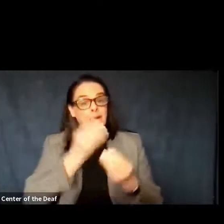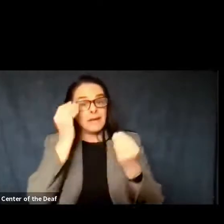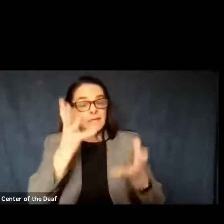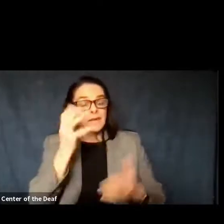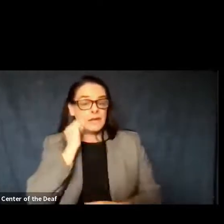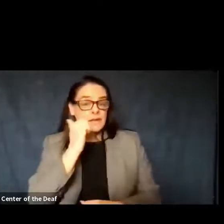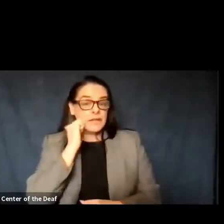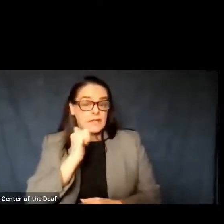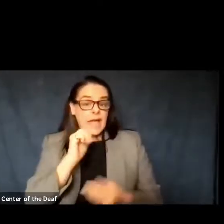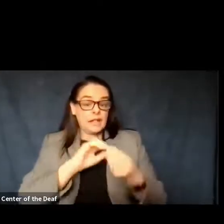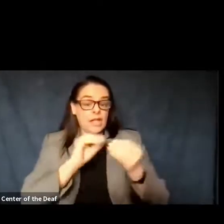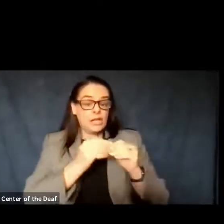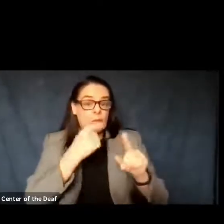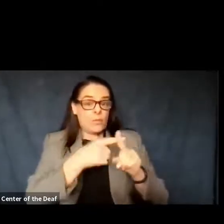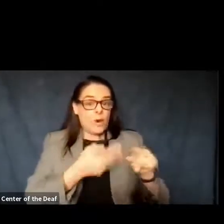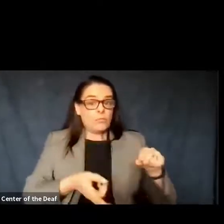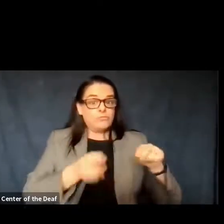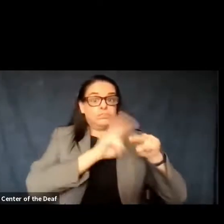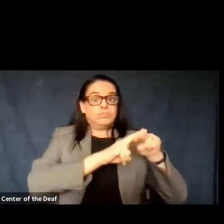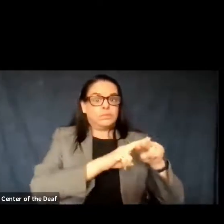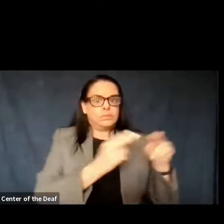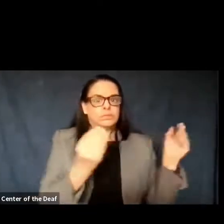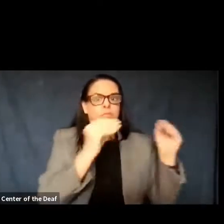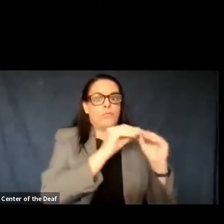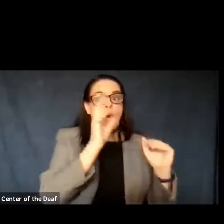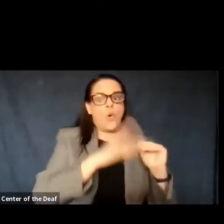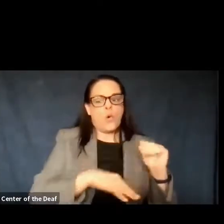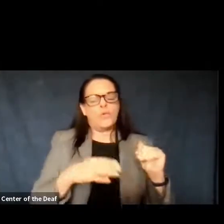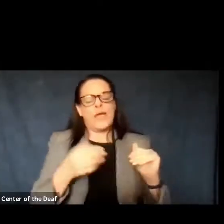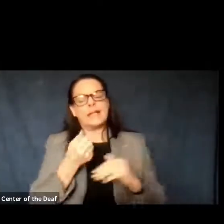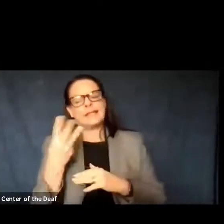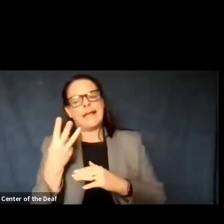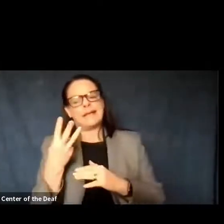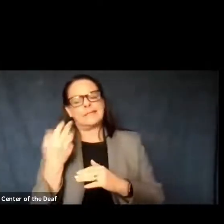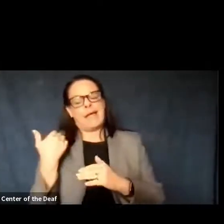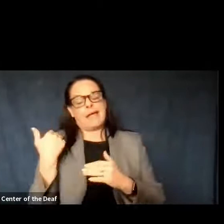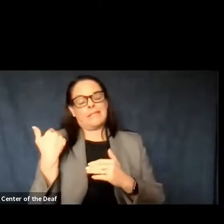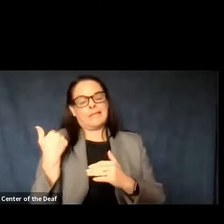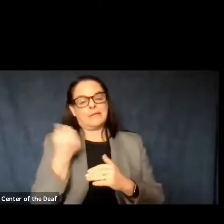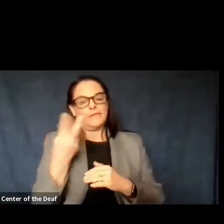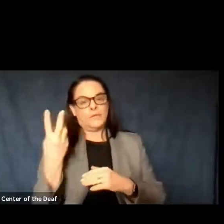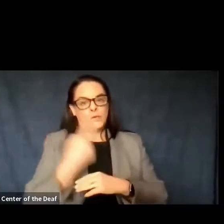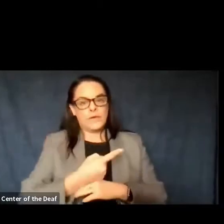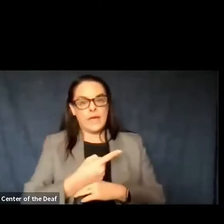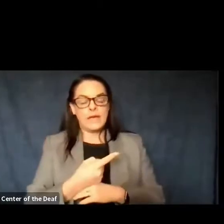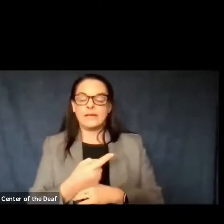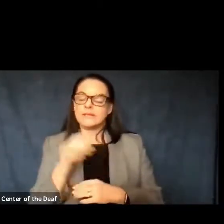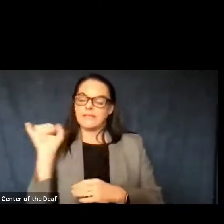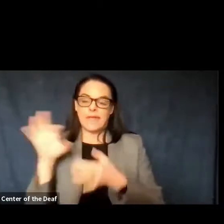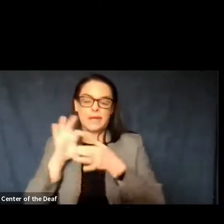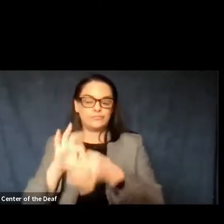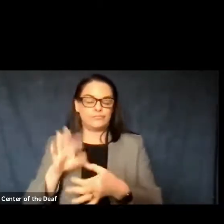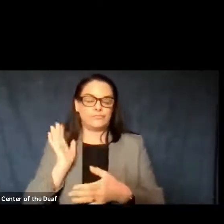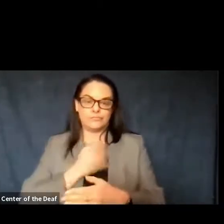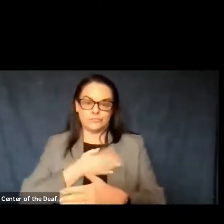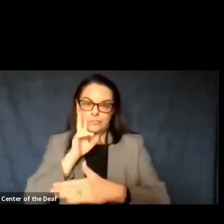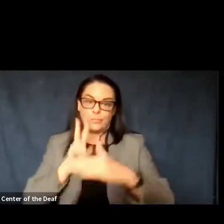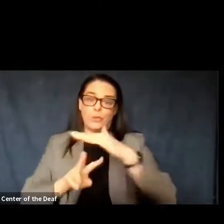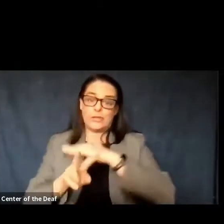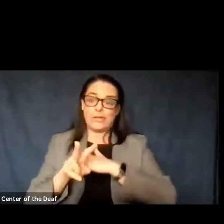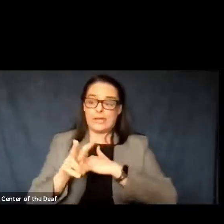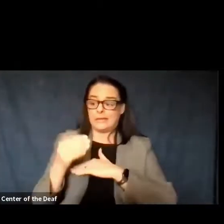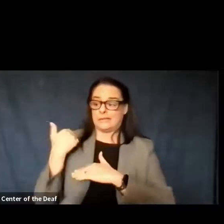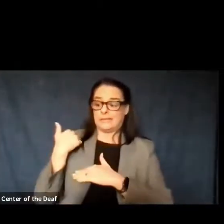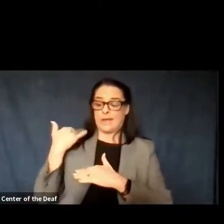case increase is much larger today than what we saw the previous few days. And this goes along with our prediction earlier this week that the